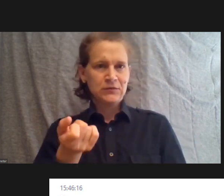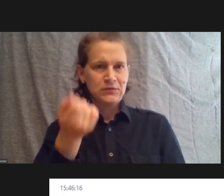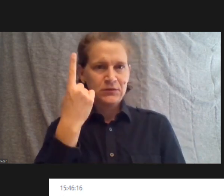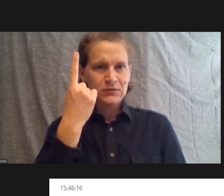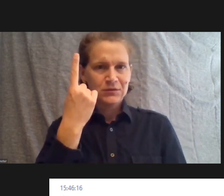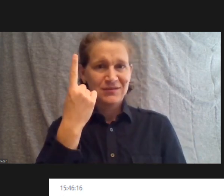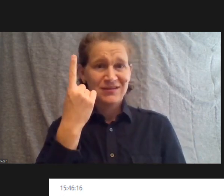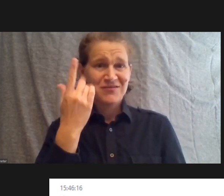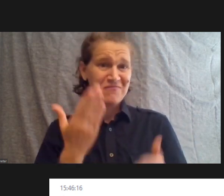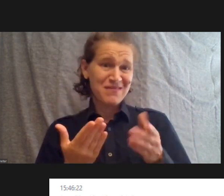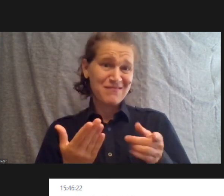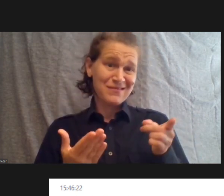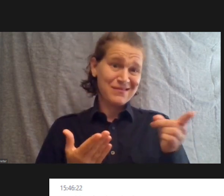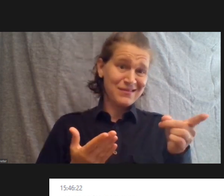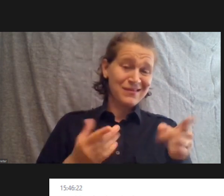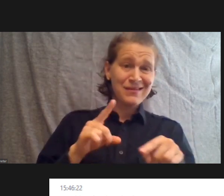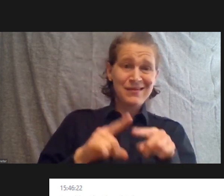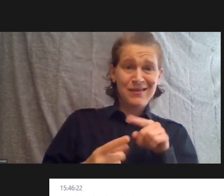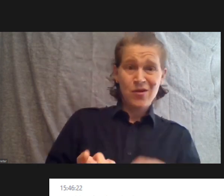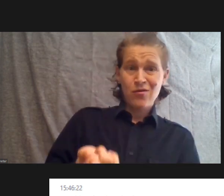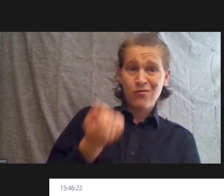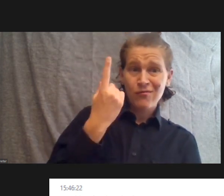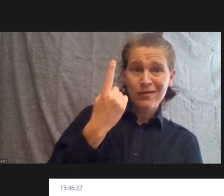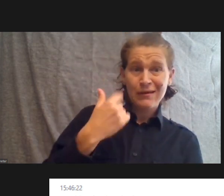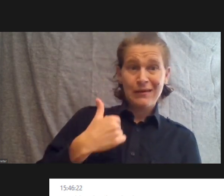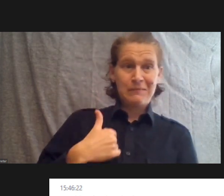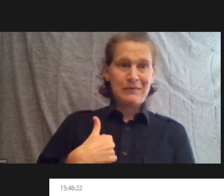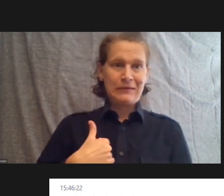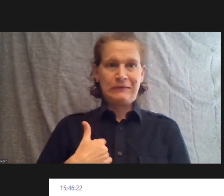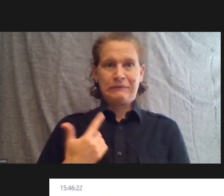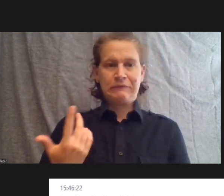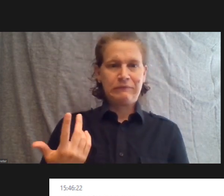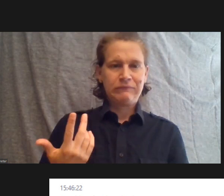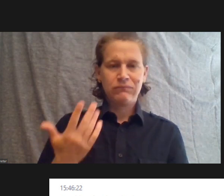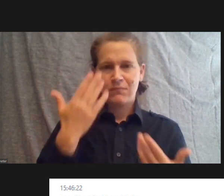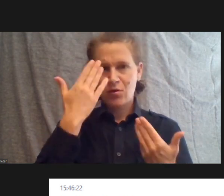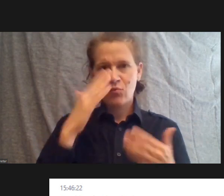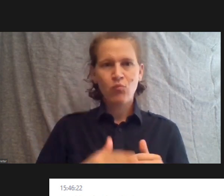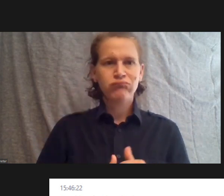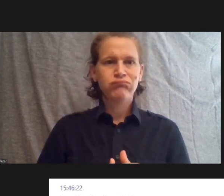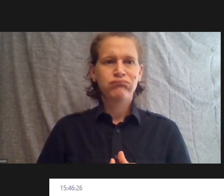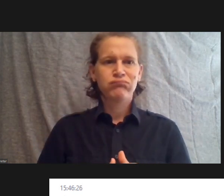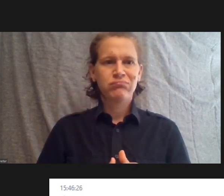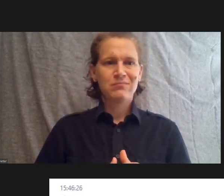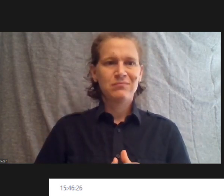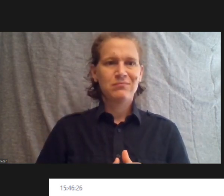Maybe he couldn't understand me. I don't know.